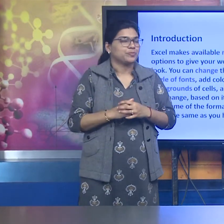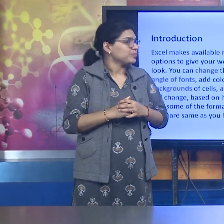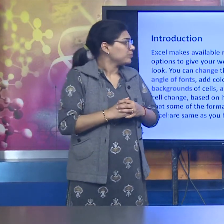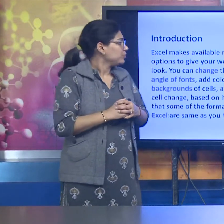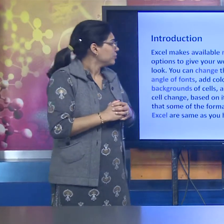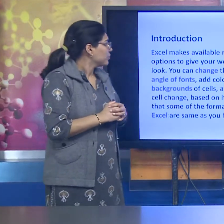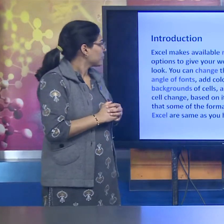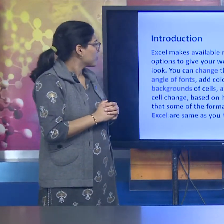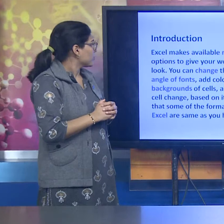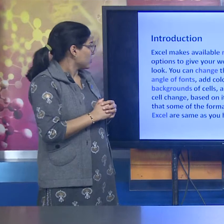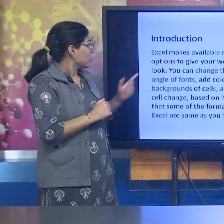Excel makes